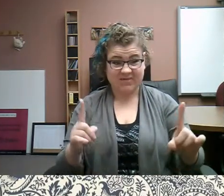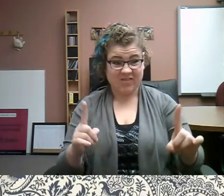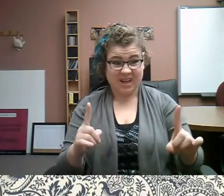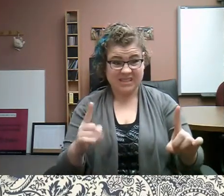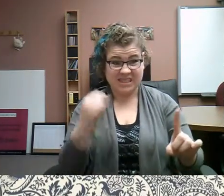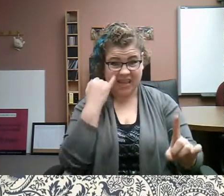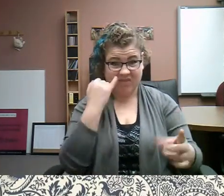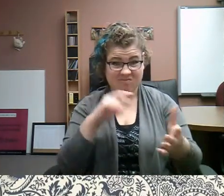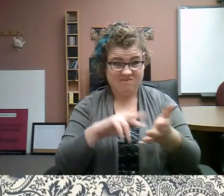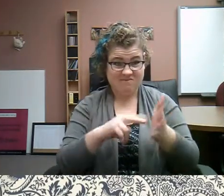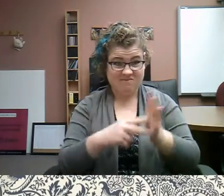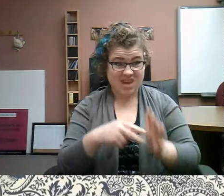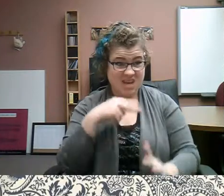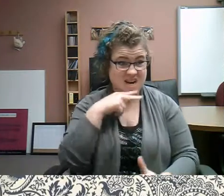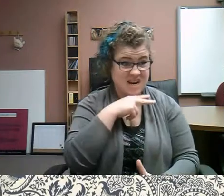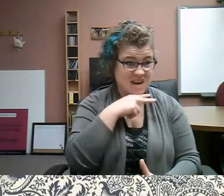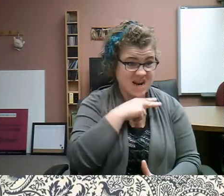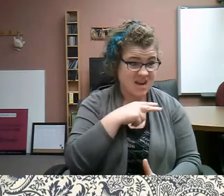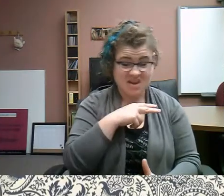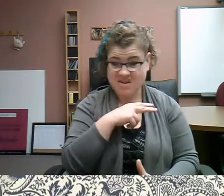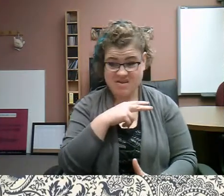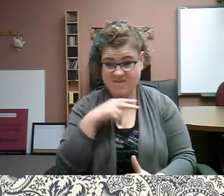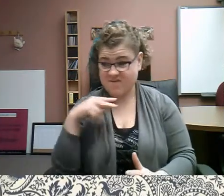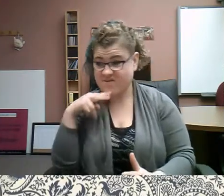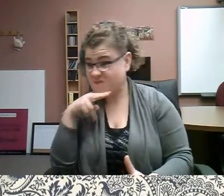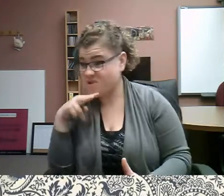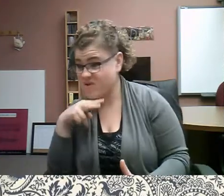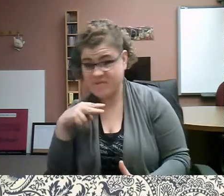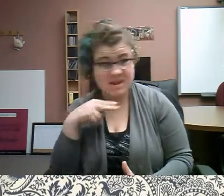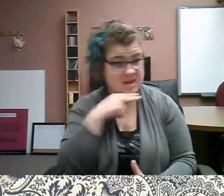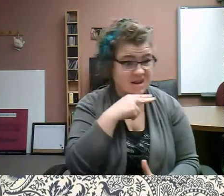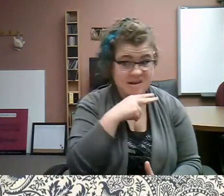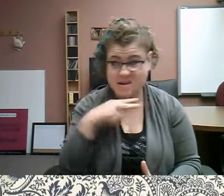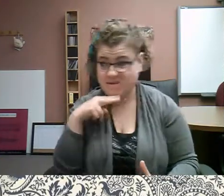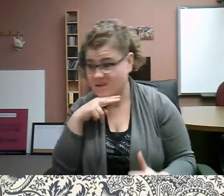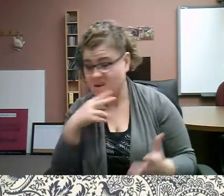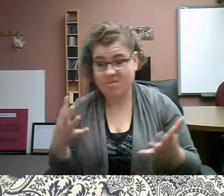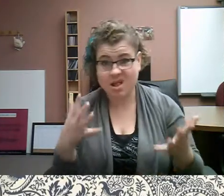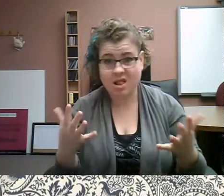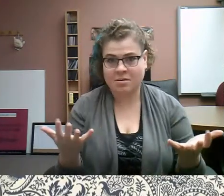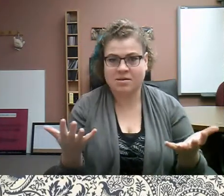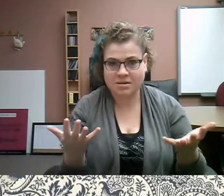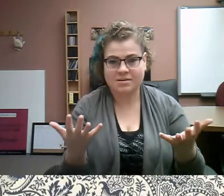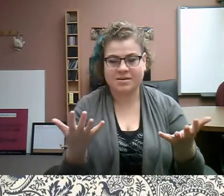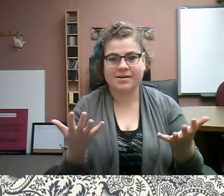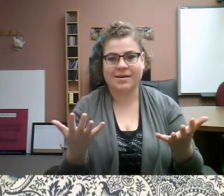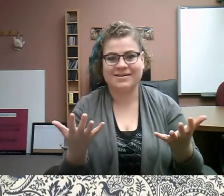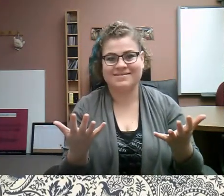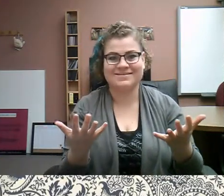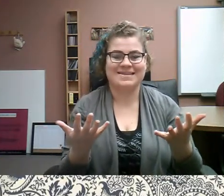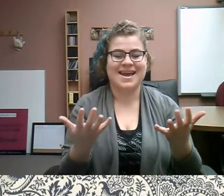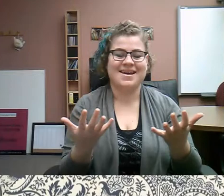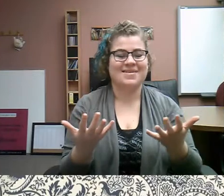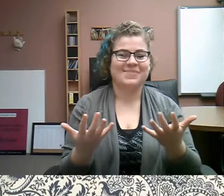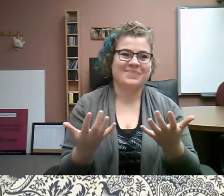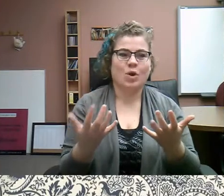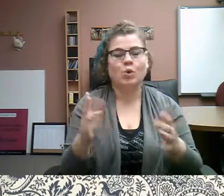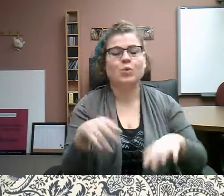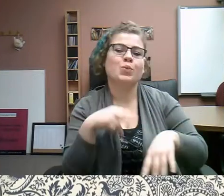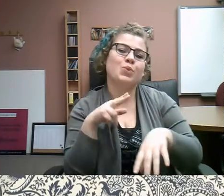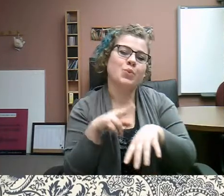you show that there's a difference? If you mean the verb or the noun, or what is it that you're